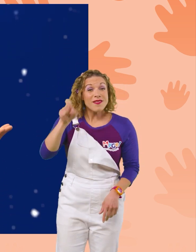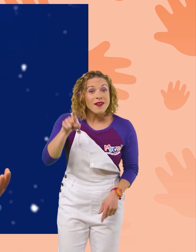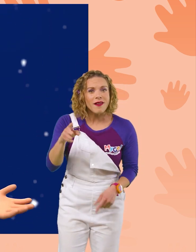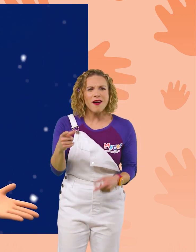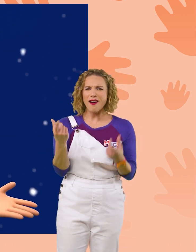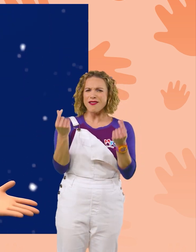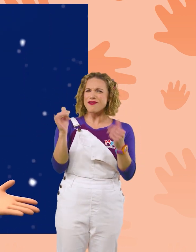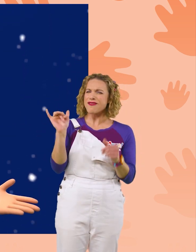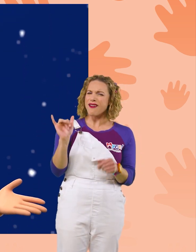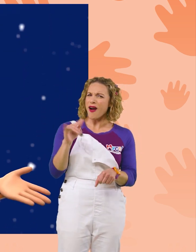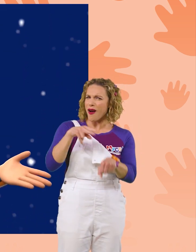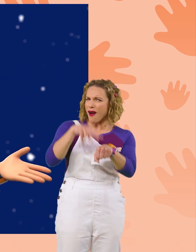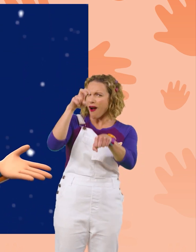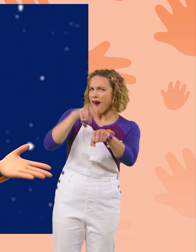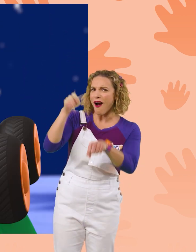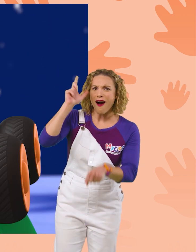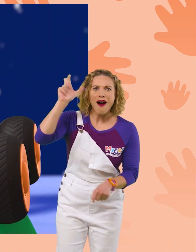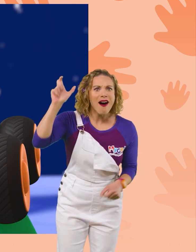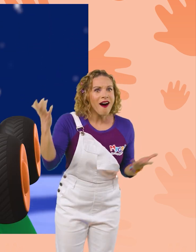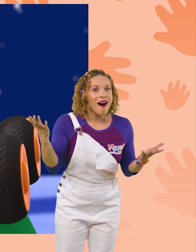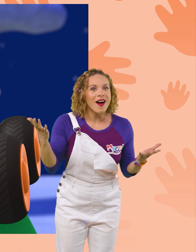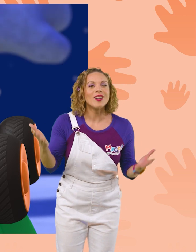like to bounce on the moon?